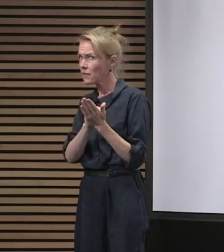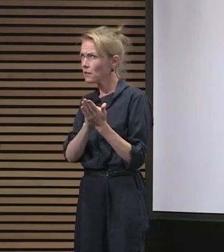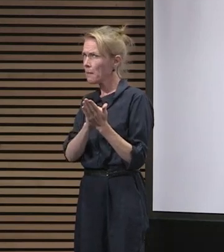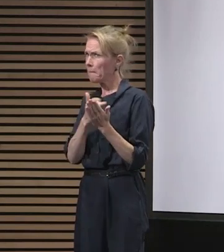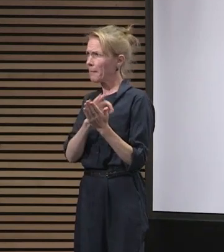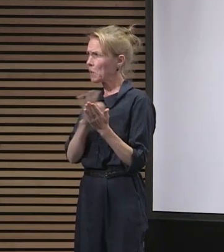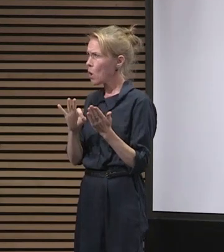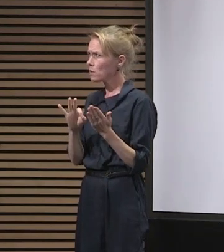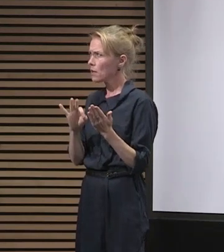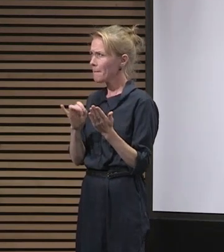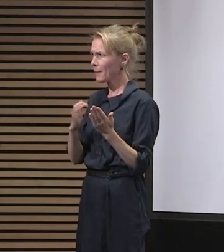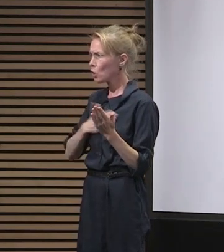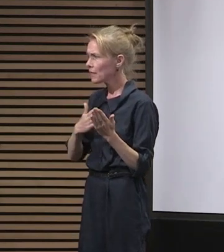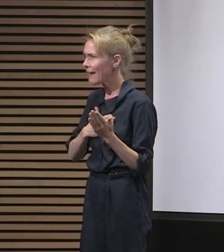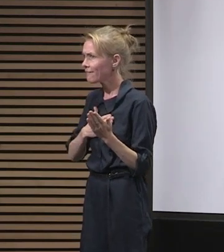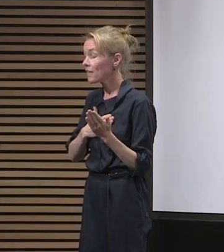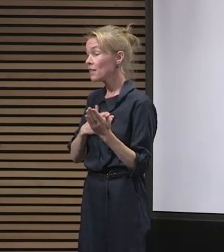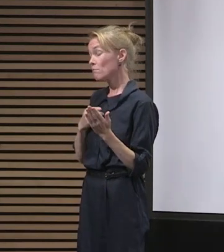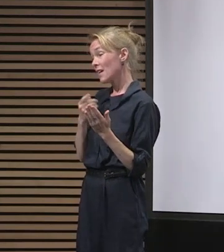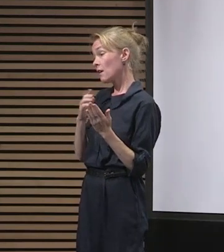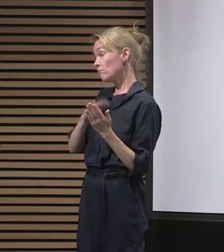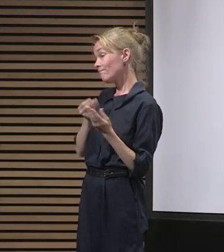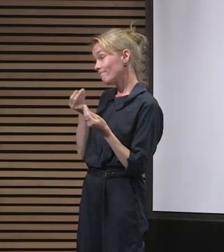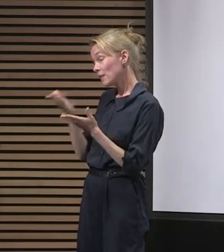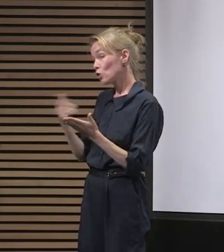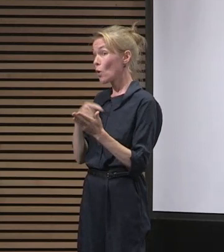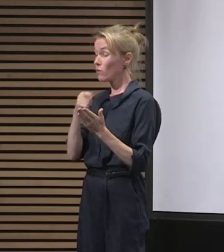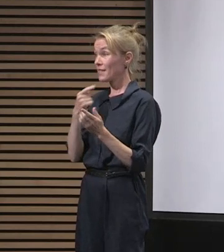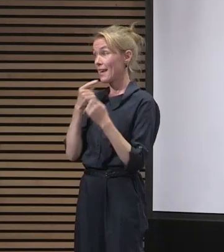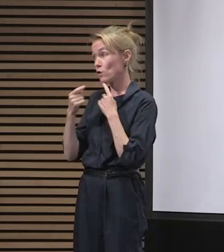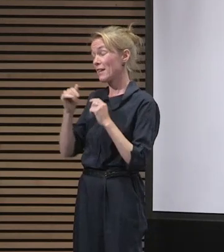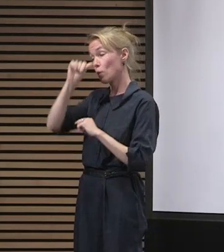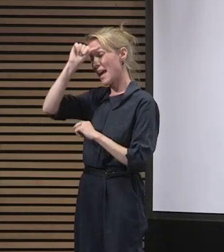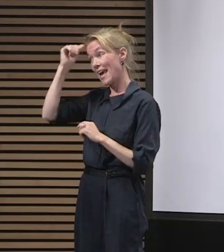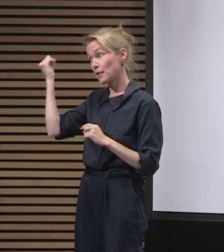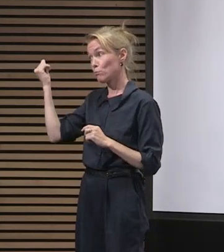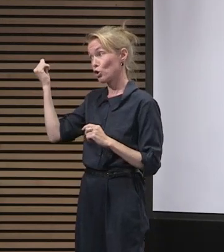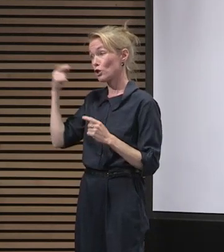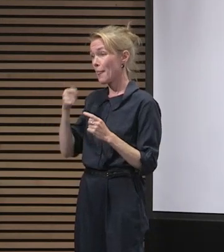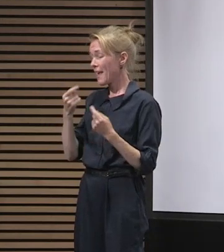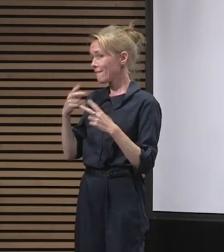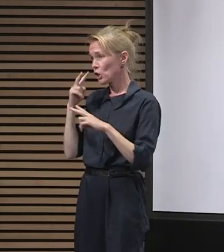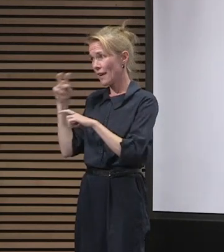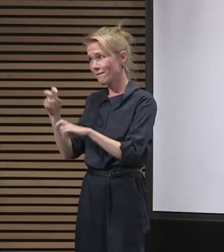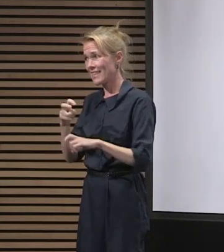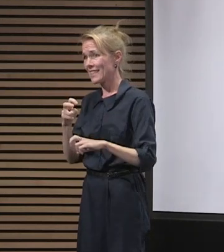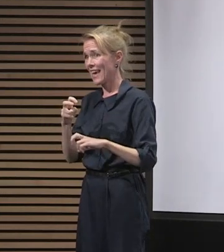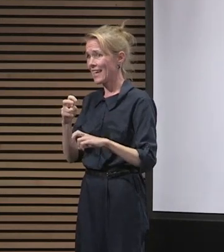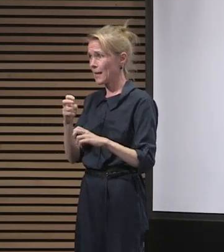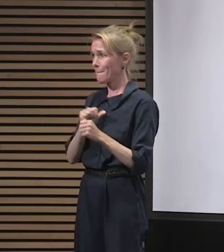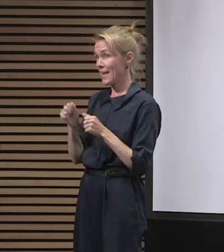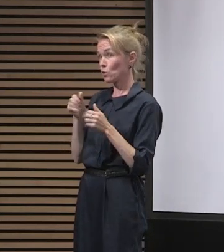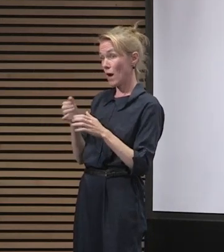specialists, and it's designed to ensure that they know what PPE to wear in different situations. But I am conscious